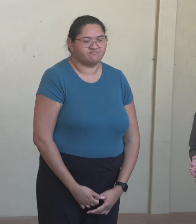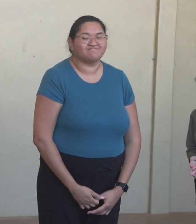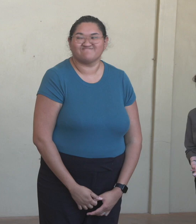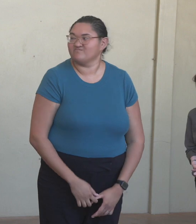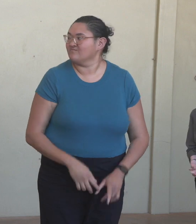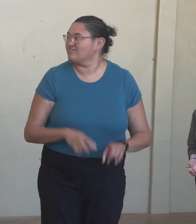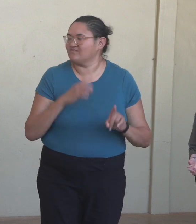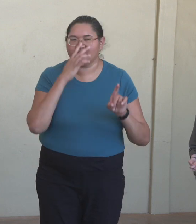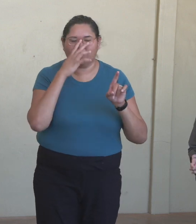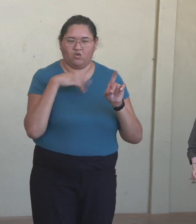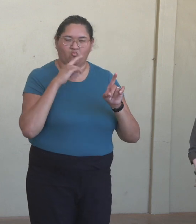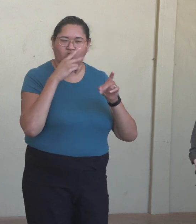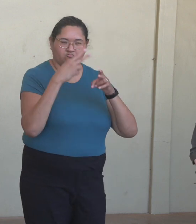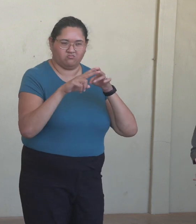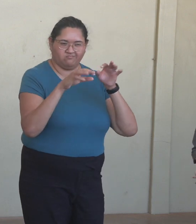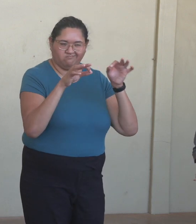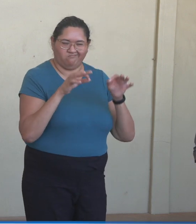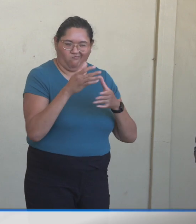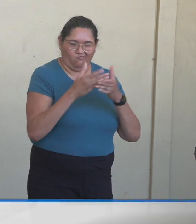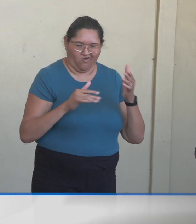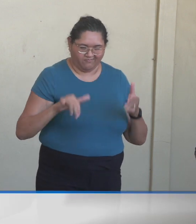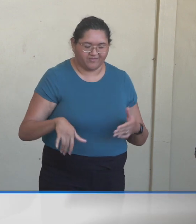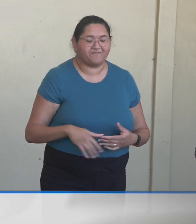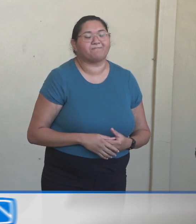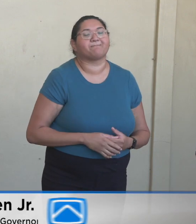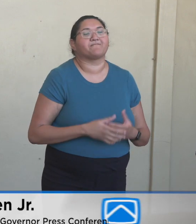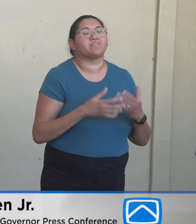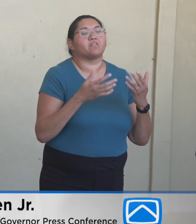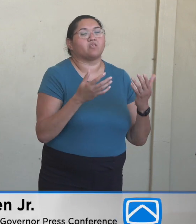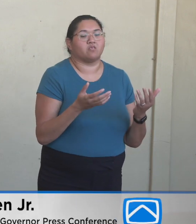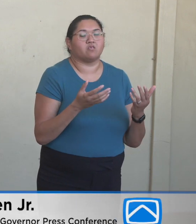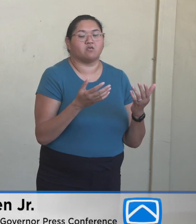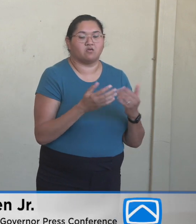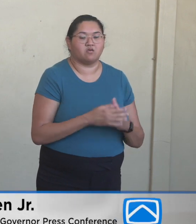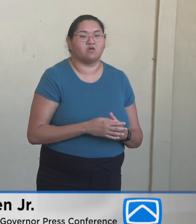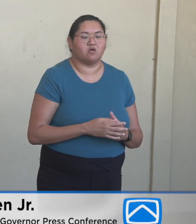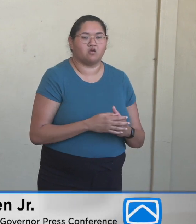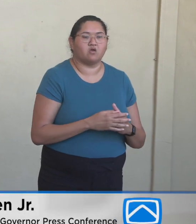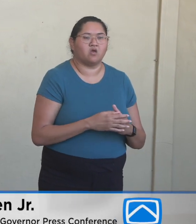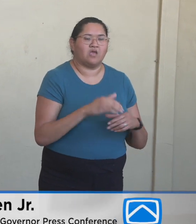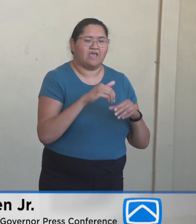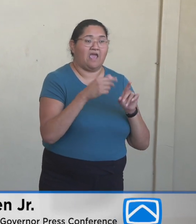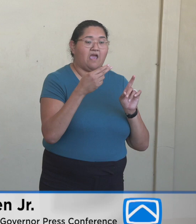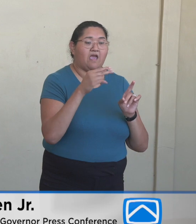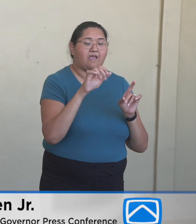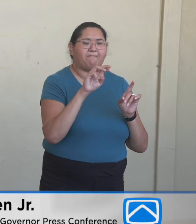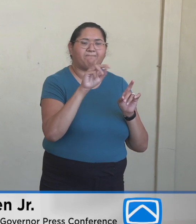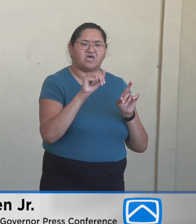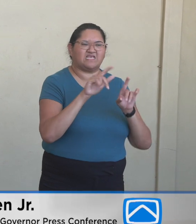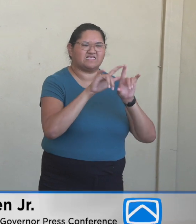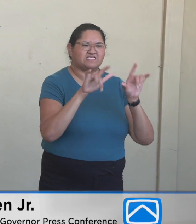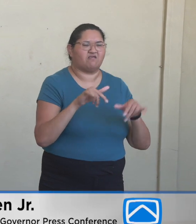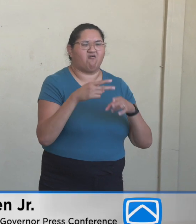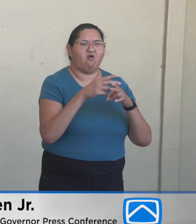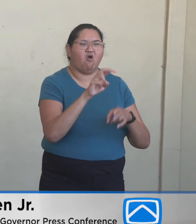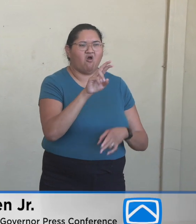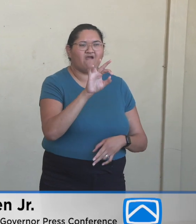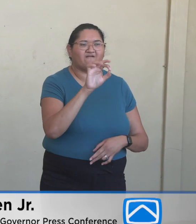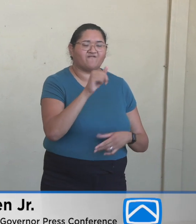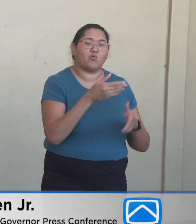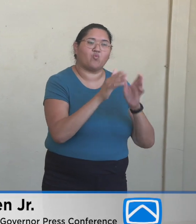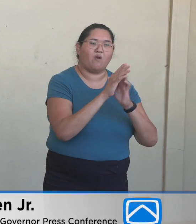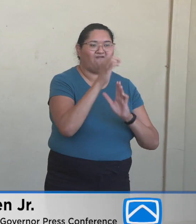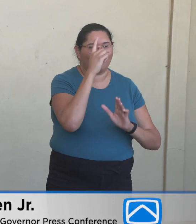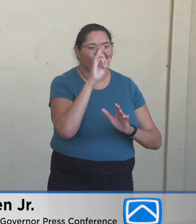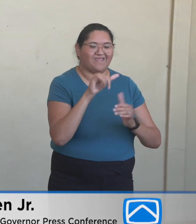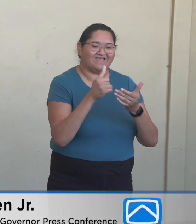I just want to fill in one little part of this. So in the HAIMA system, there's what they call RFAs, requests for